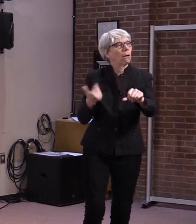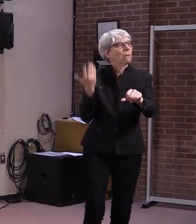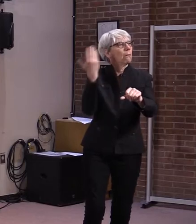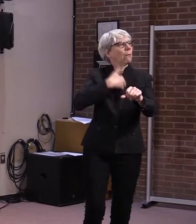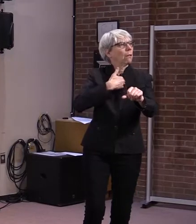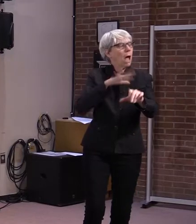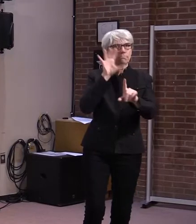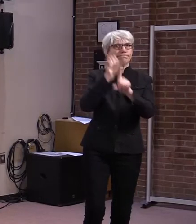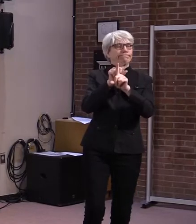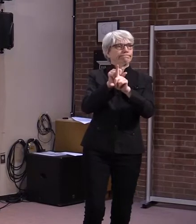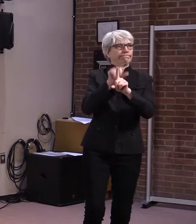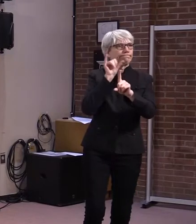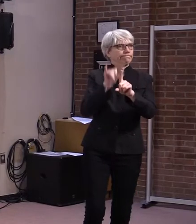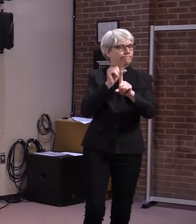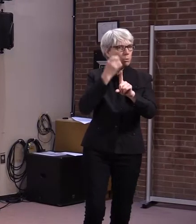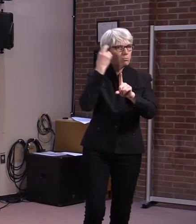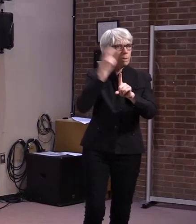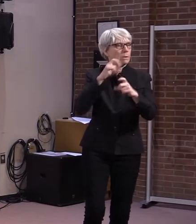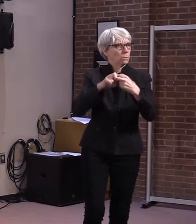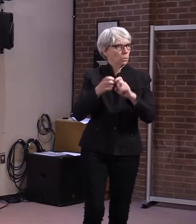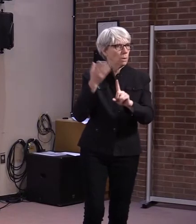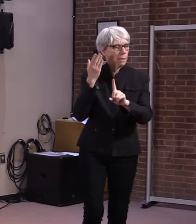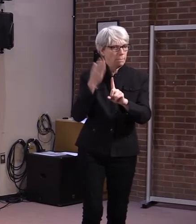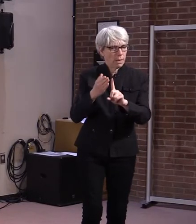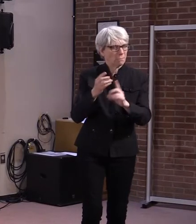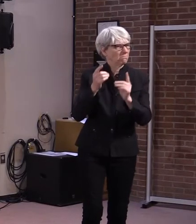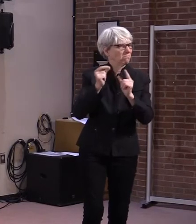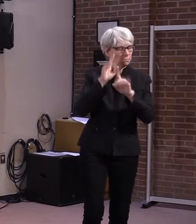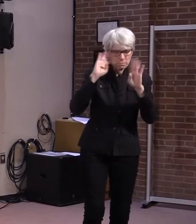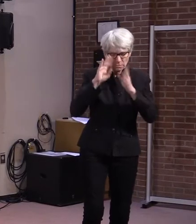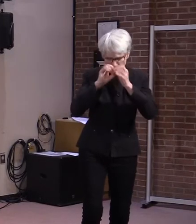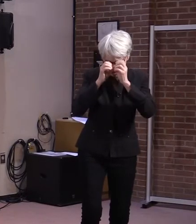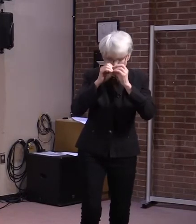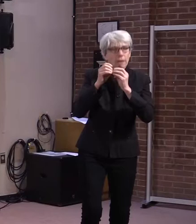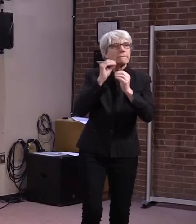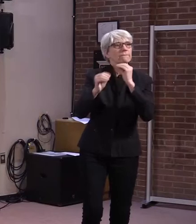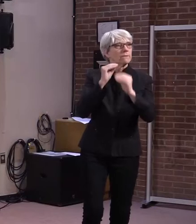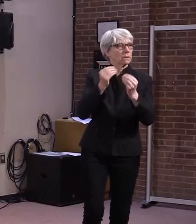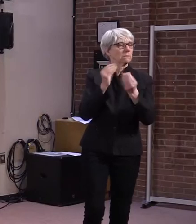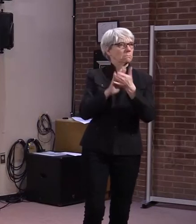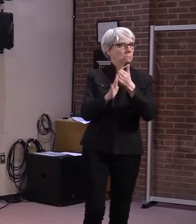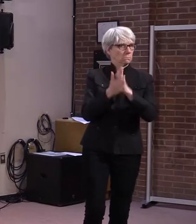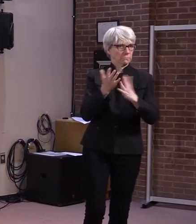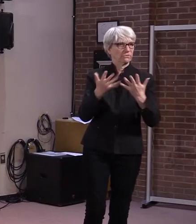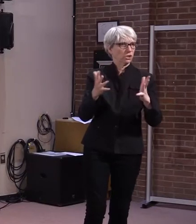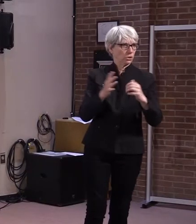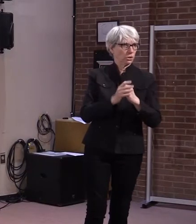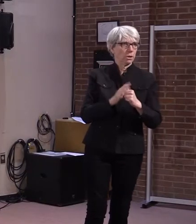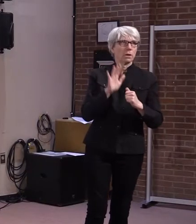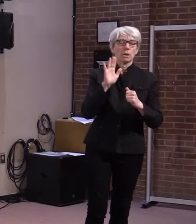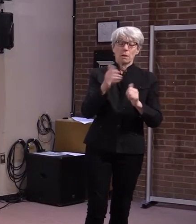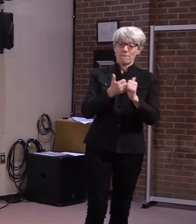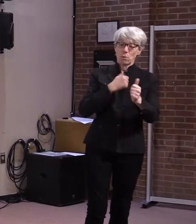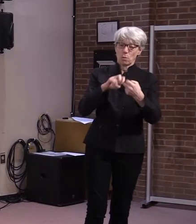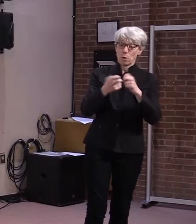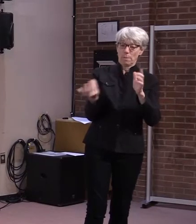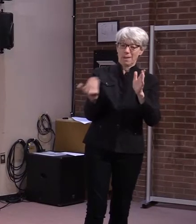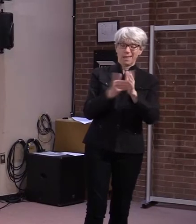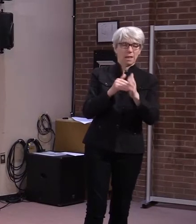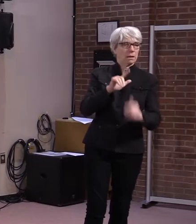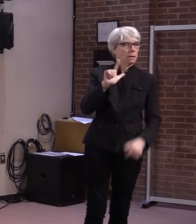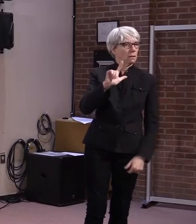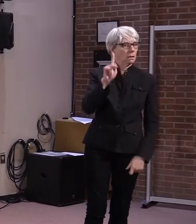delayed. Once identified, the fix was immediately implemented. To avoid future delays, LK is implementing